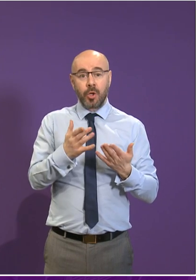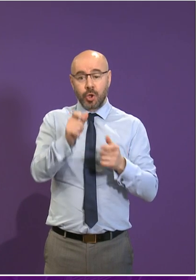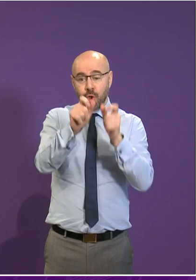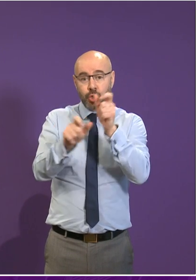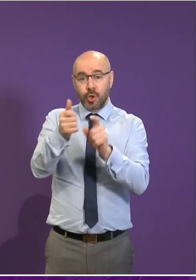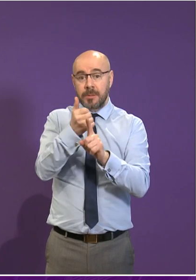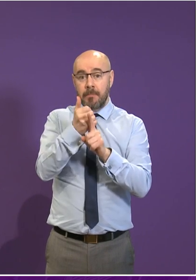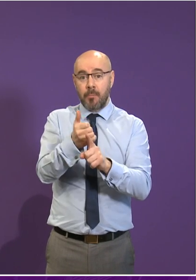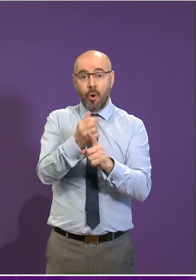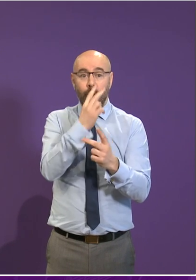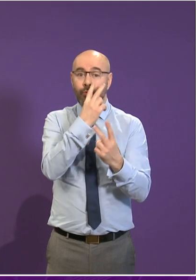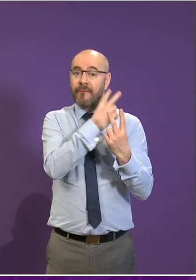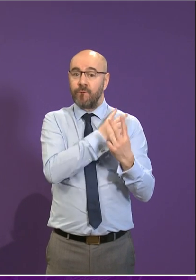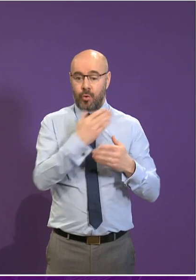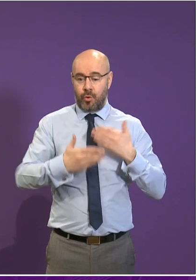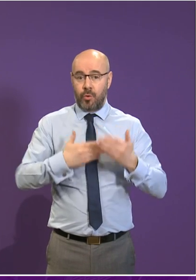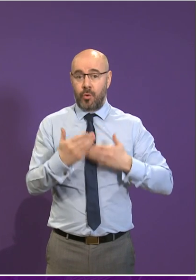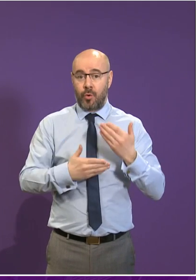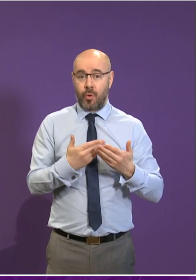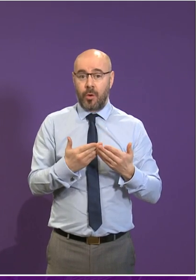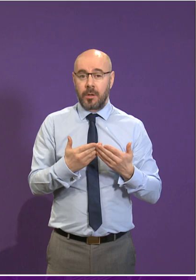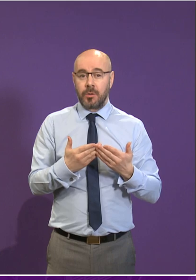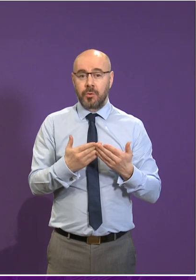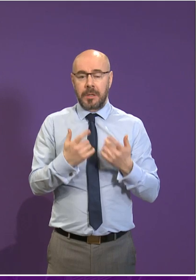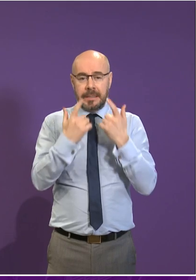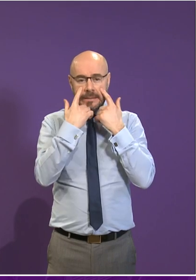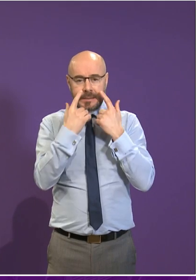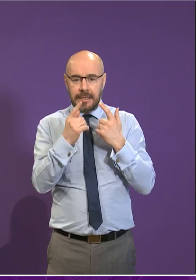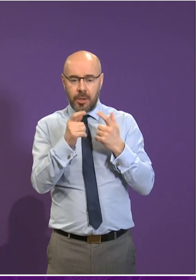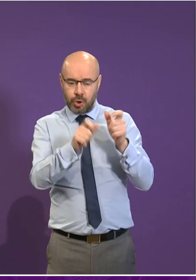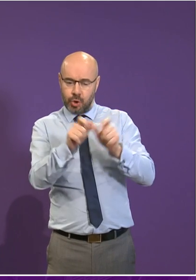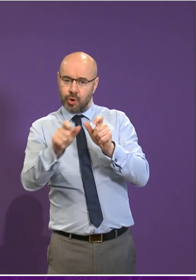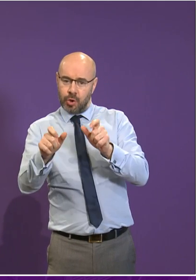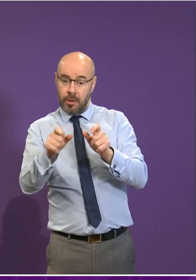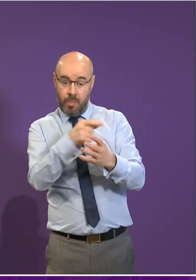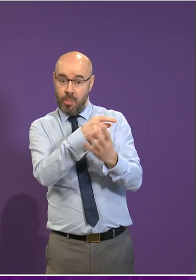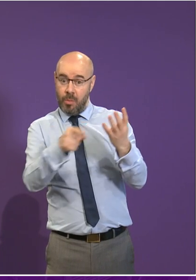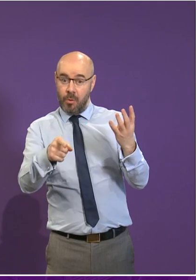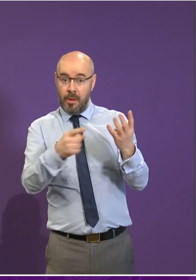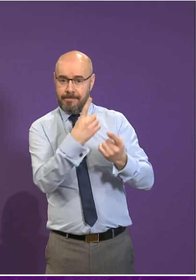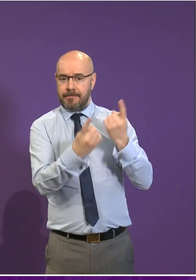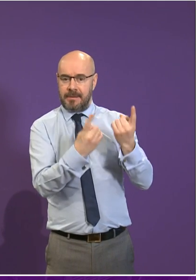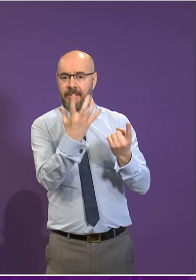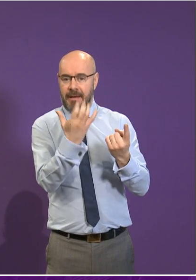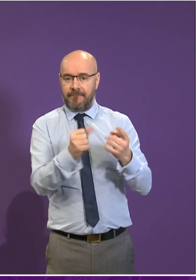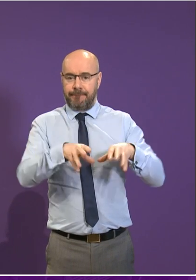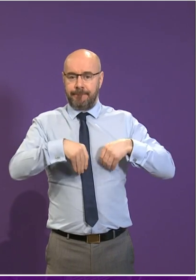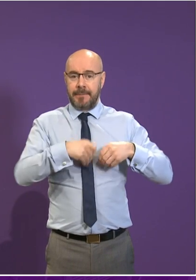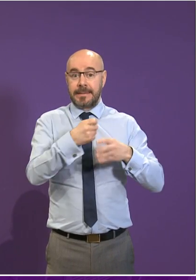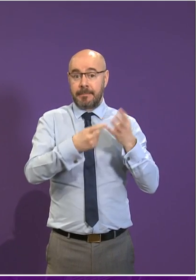is looking at the student support that we have, including for all students, including those with disabilities. I had